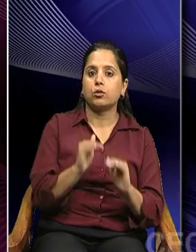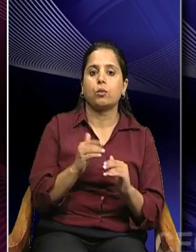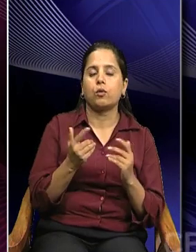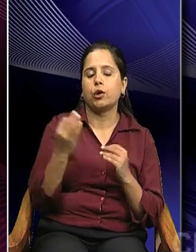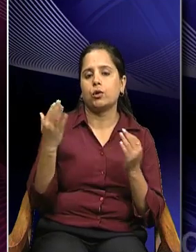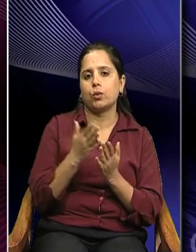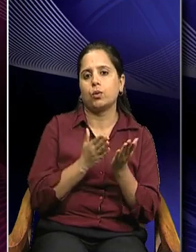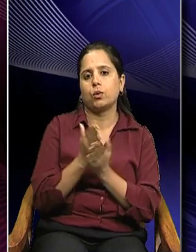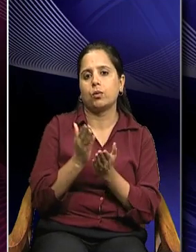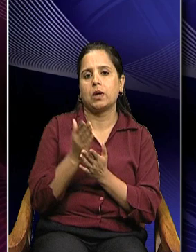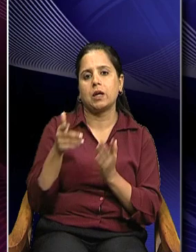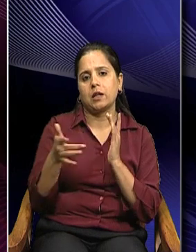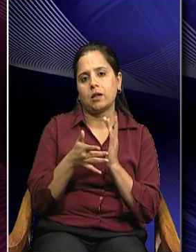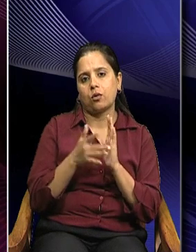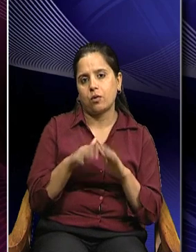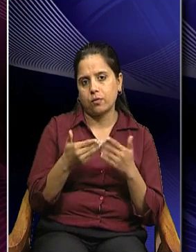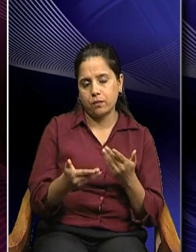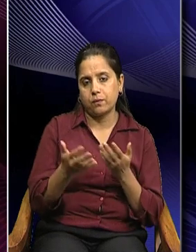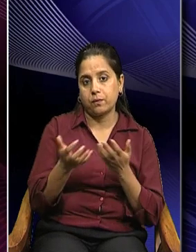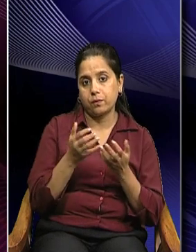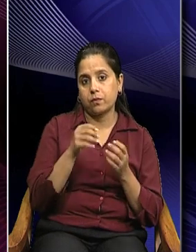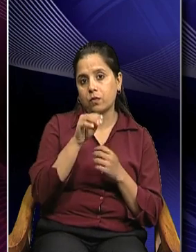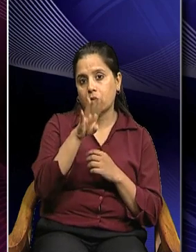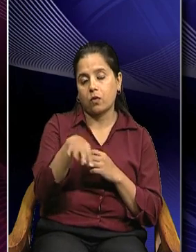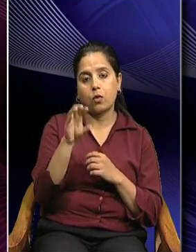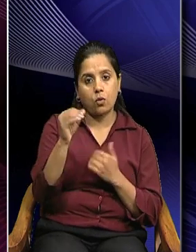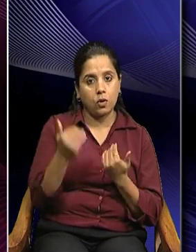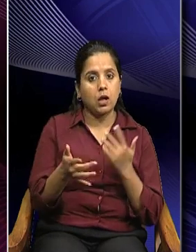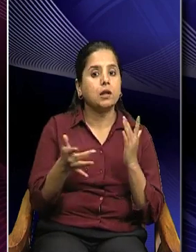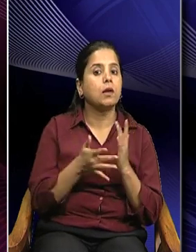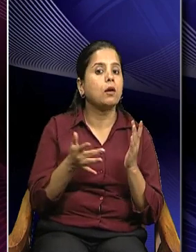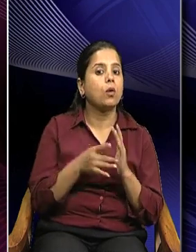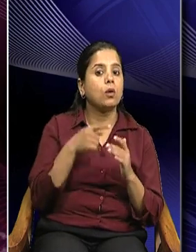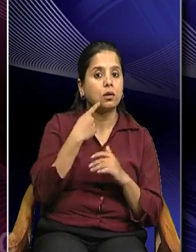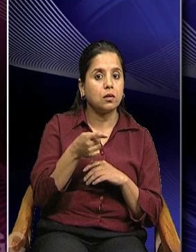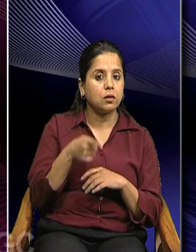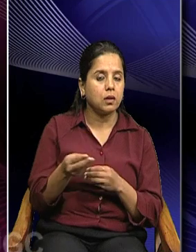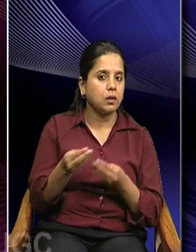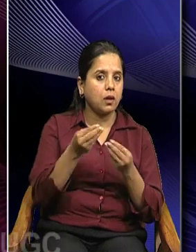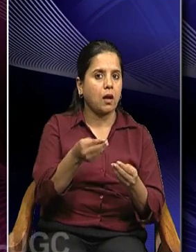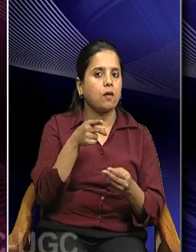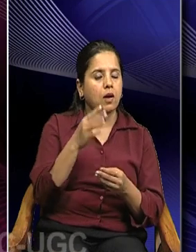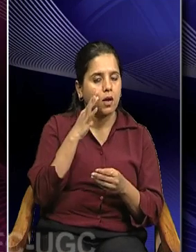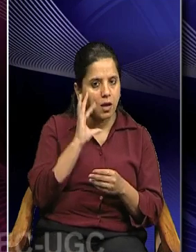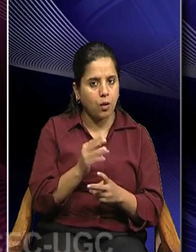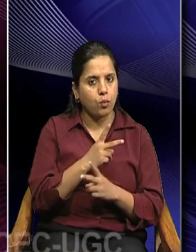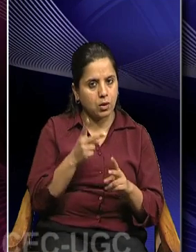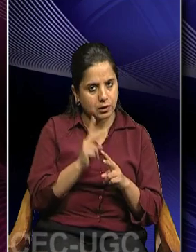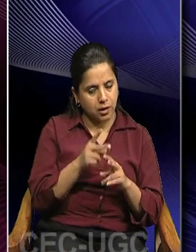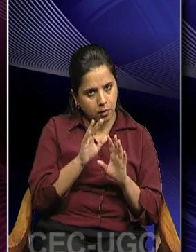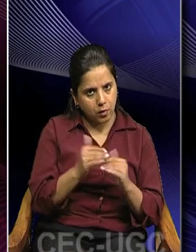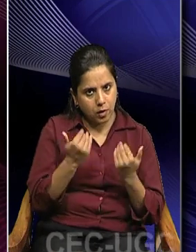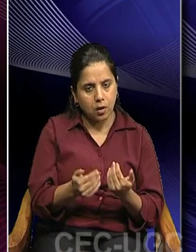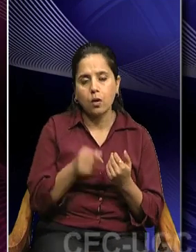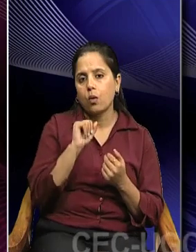wave of technologies. In marketing 4.0, again the technology was given prominence, cybernetic revolution and